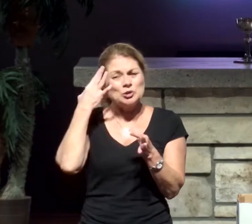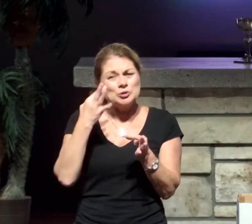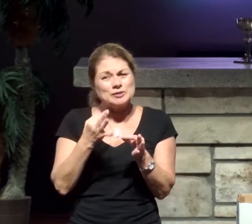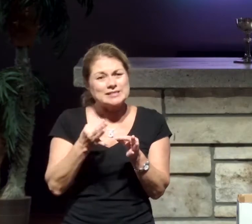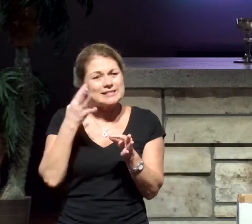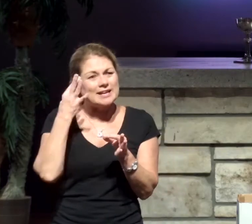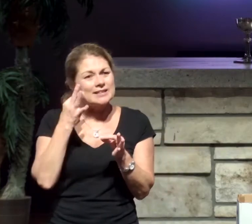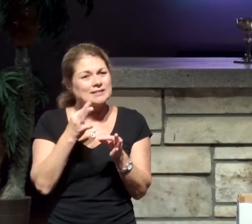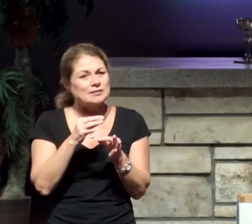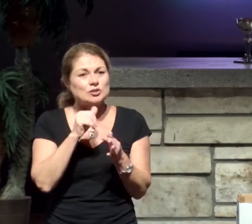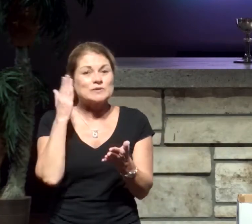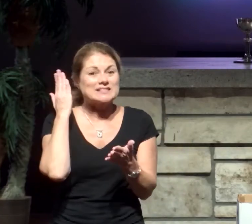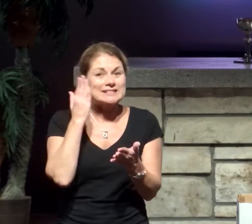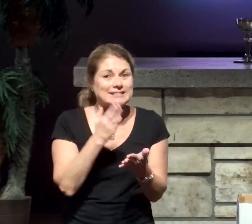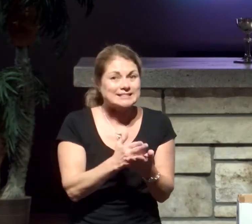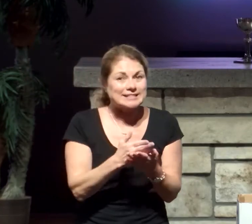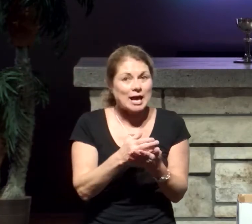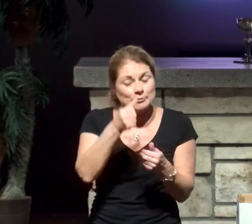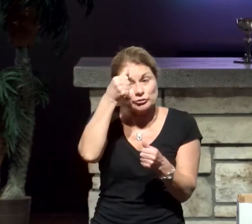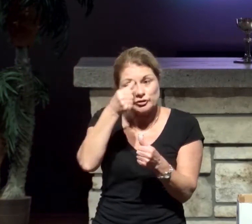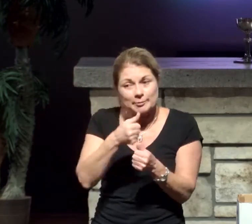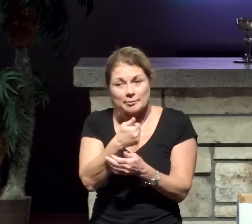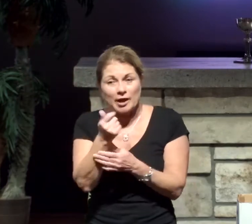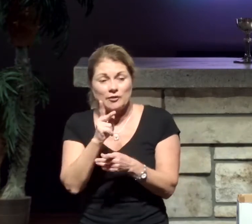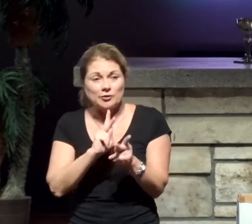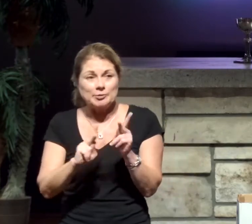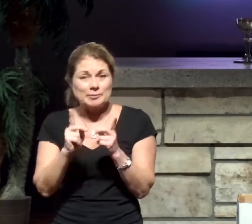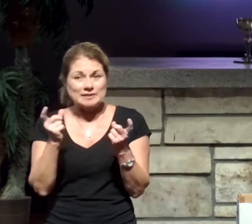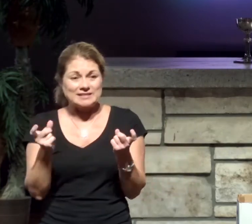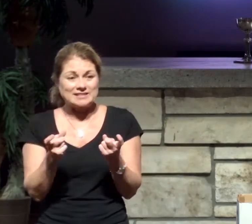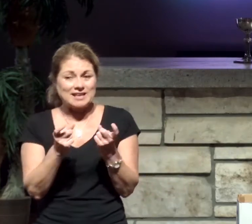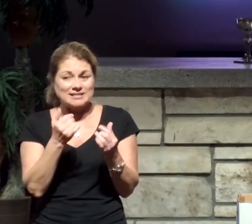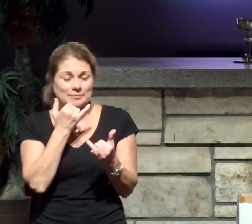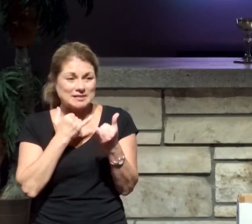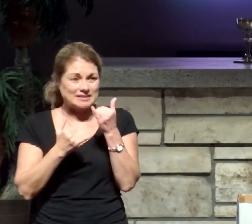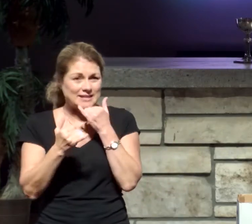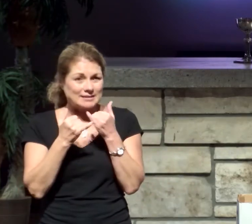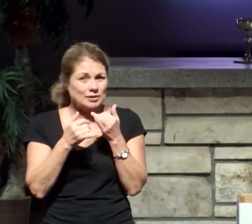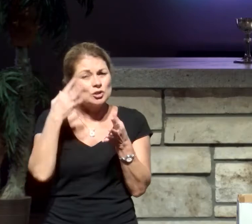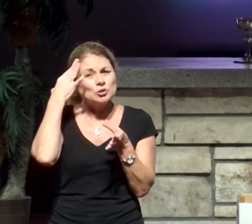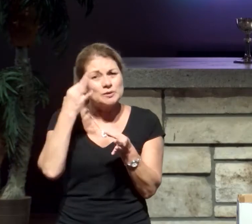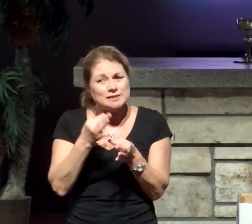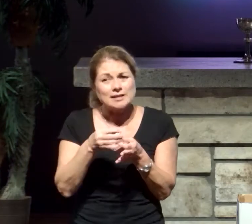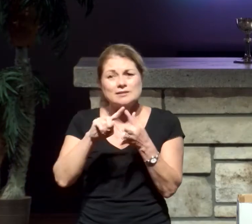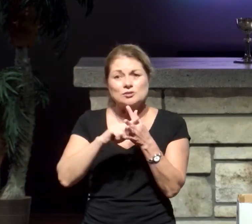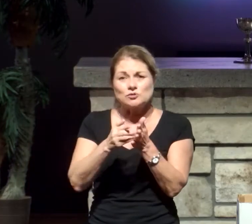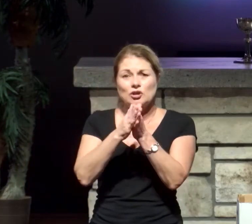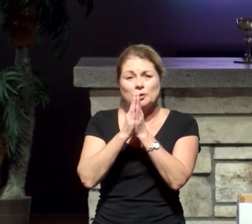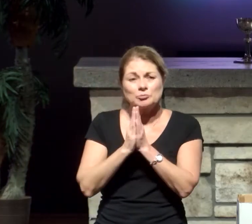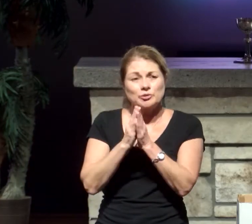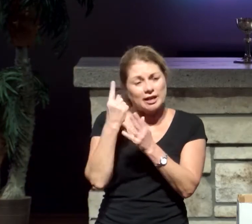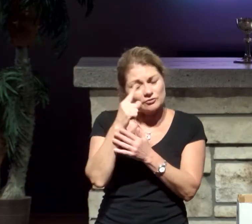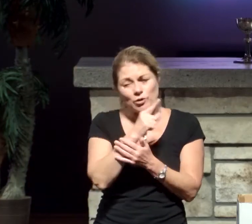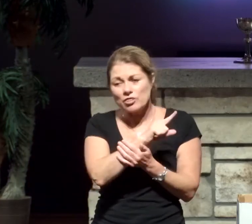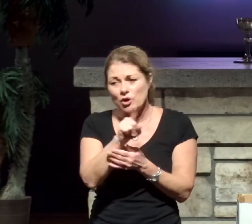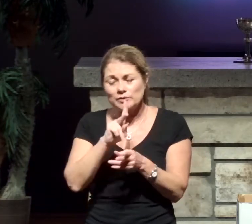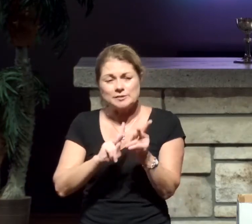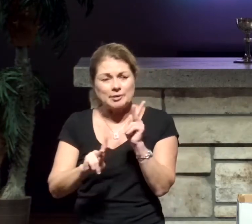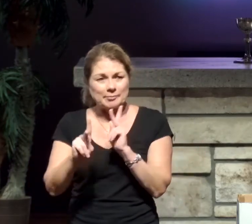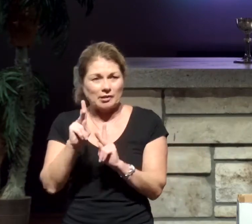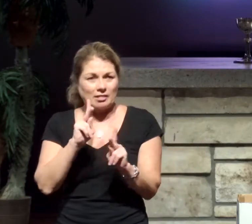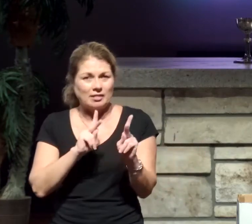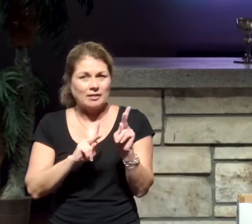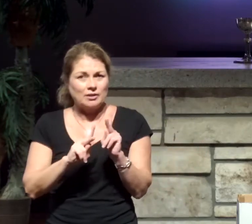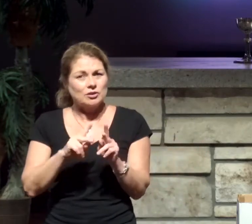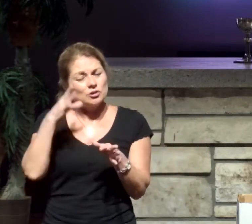stop keeping records of wrongs, who chooses to start praying for them instead, and who chooses